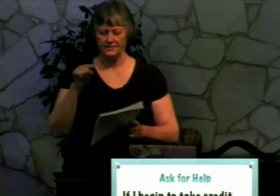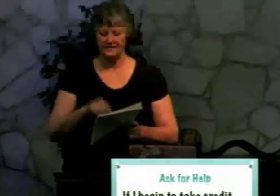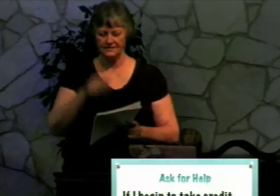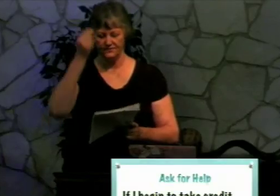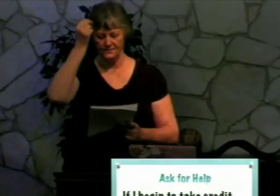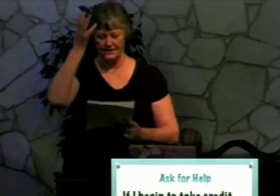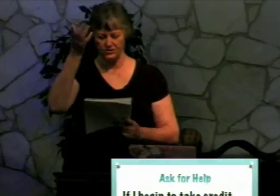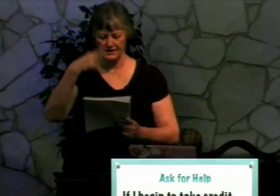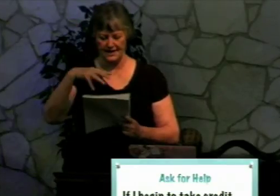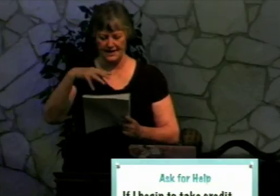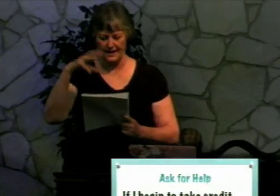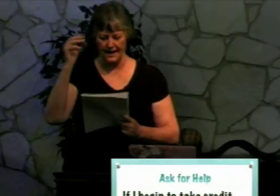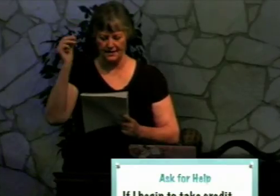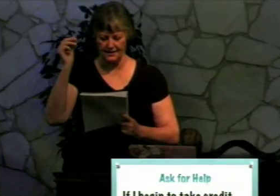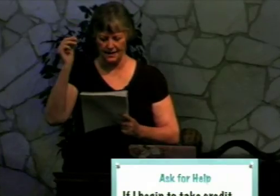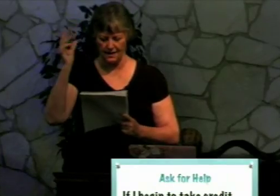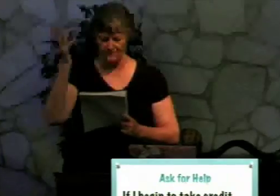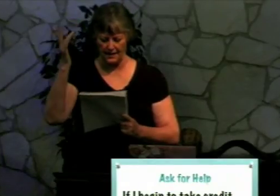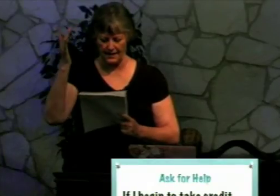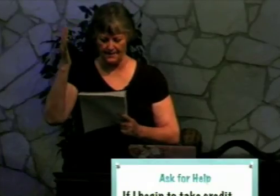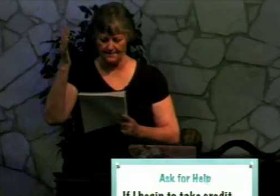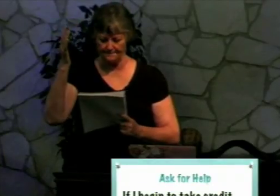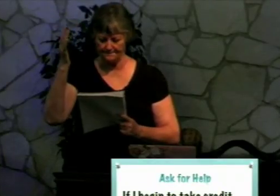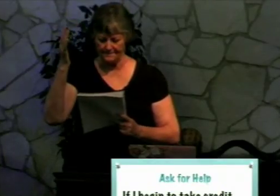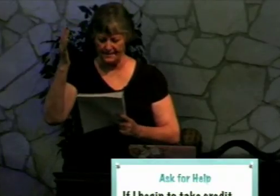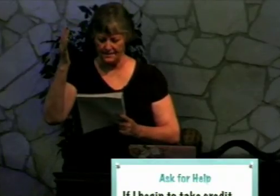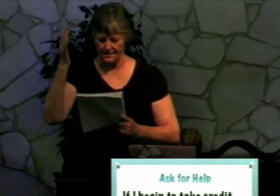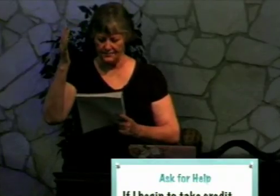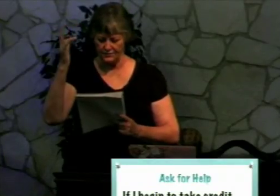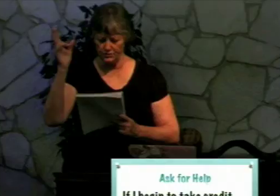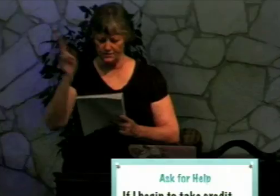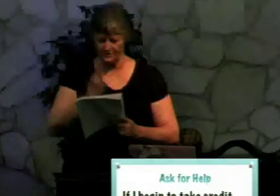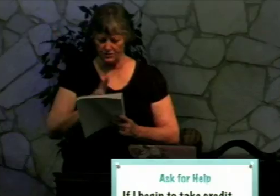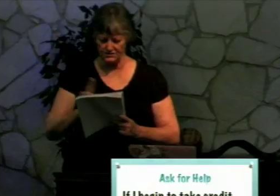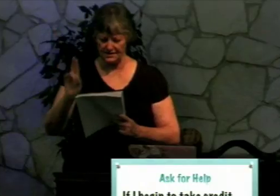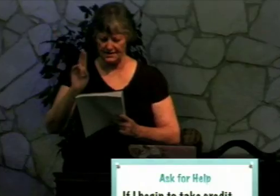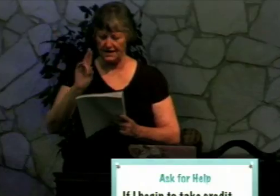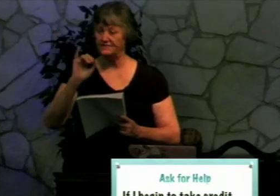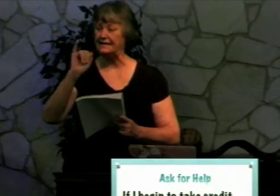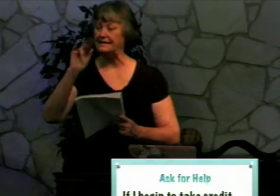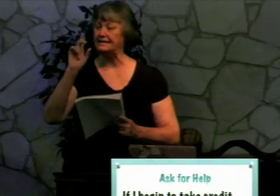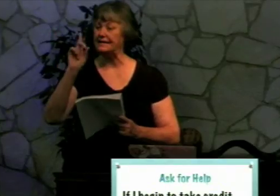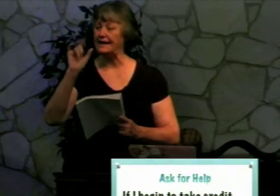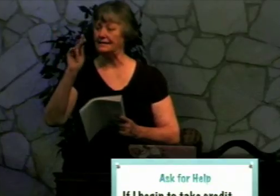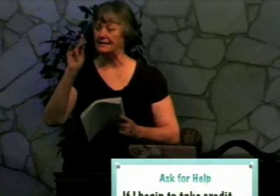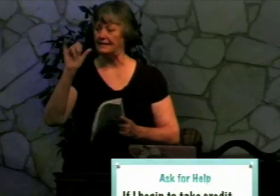This information came out of the University of Indiana.